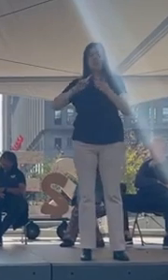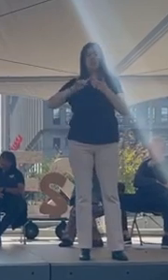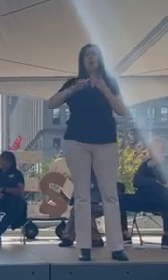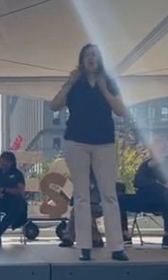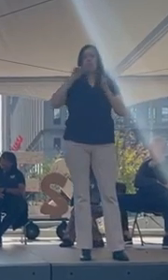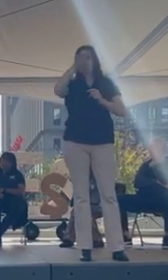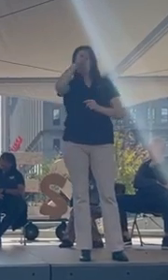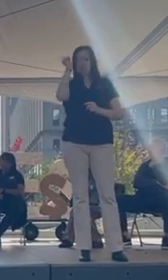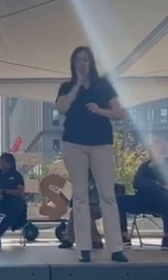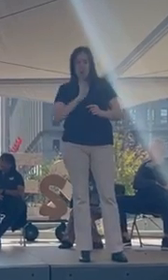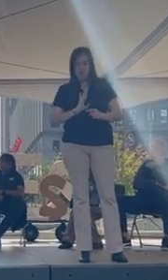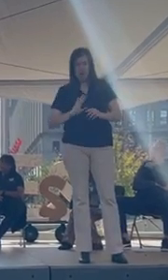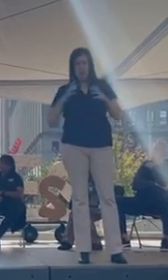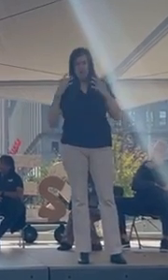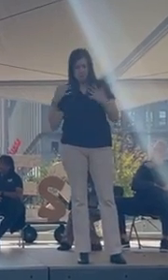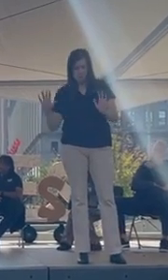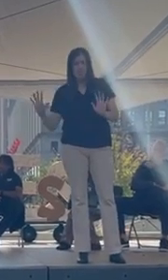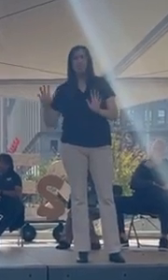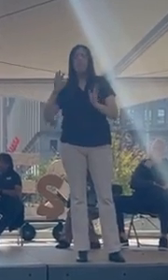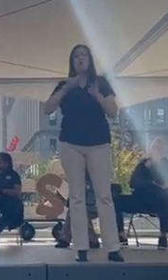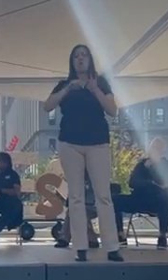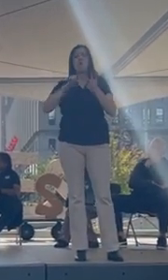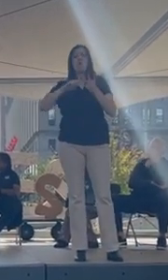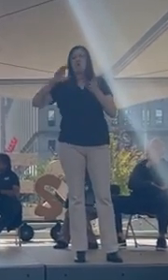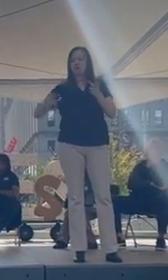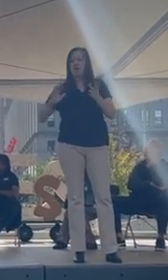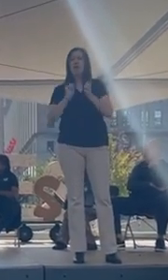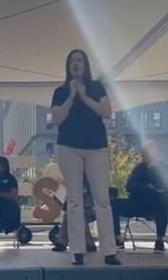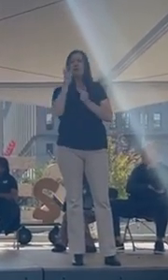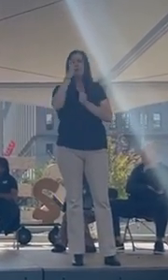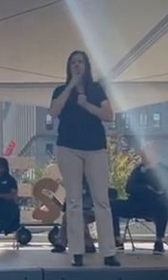stroke, or a child who has a speech